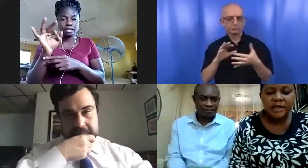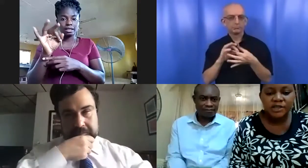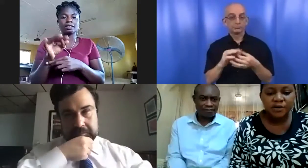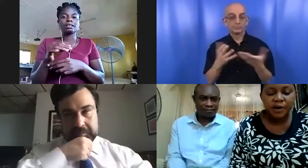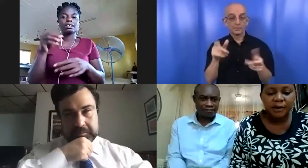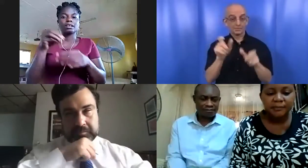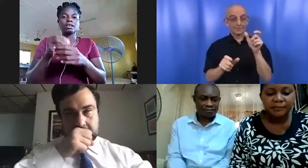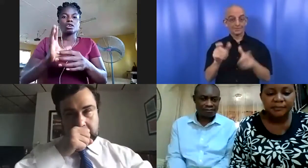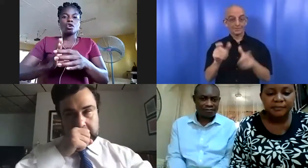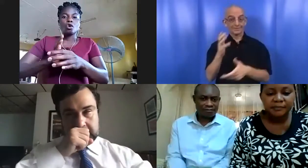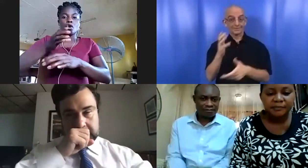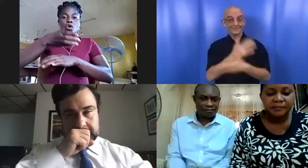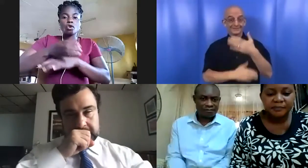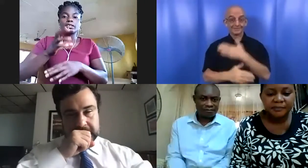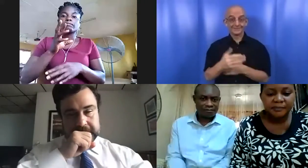State, Nigeria.